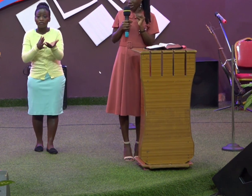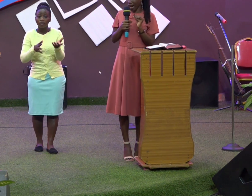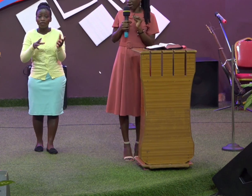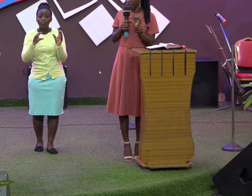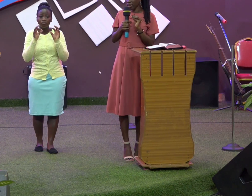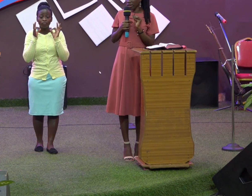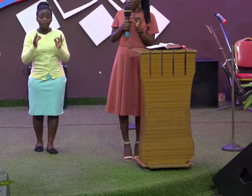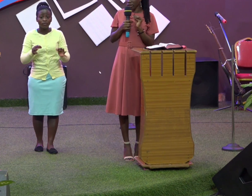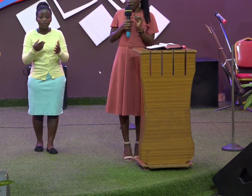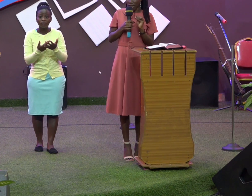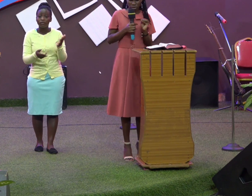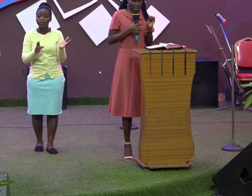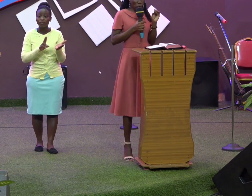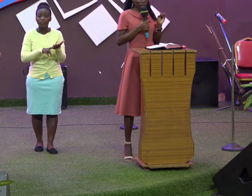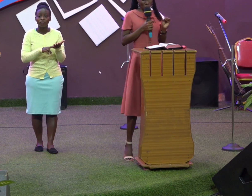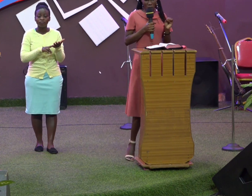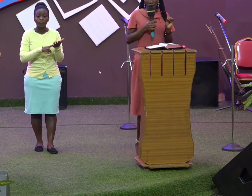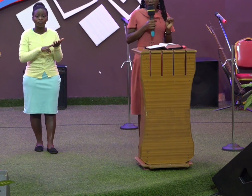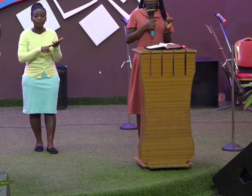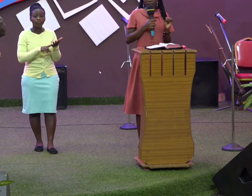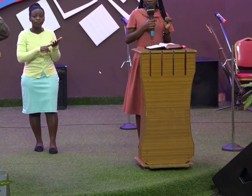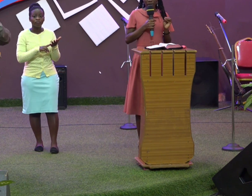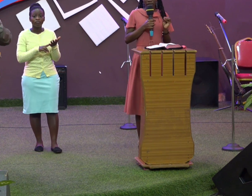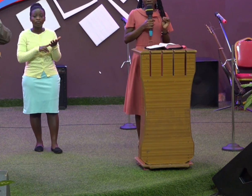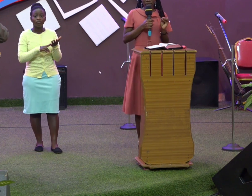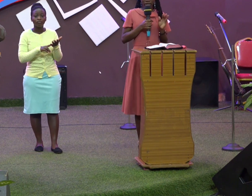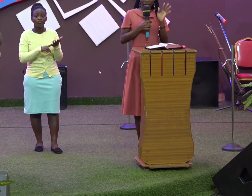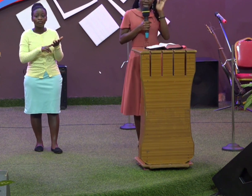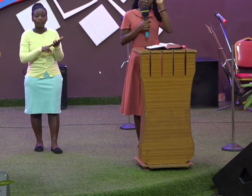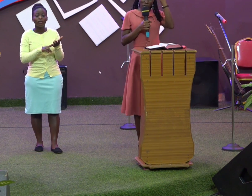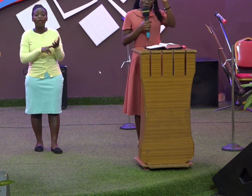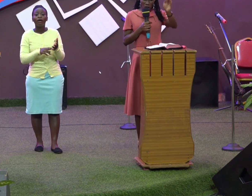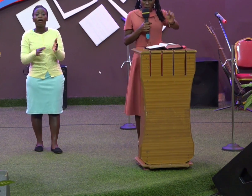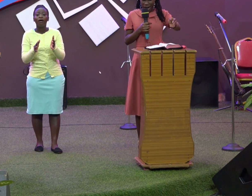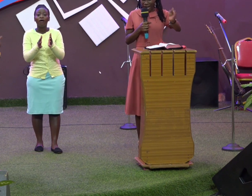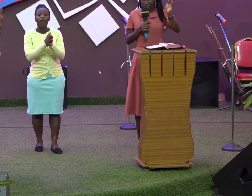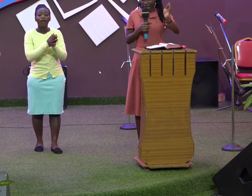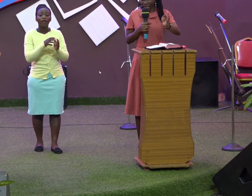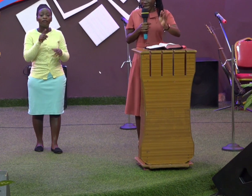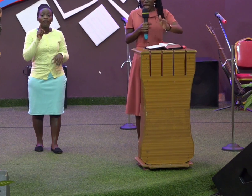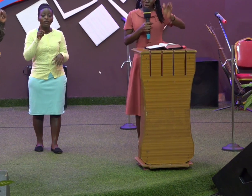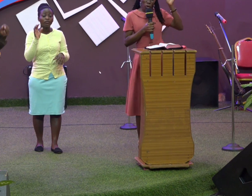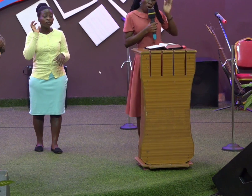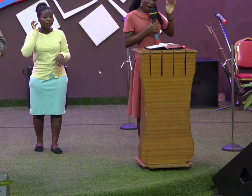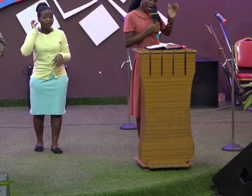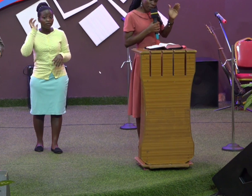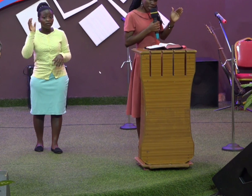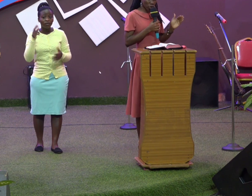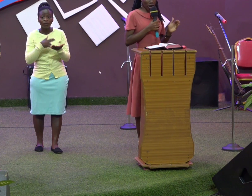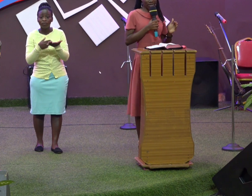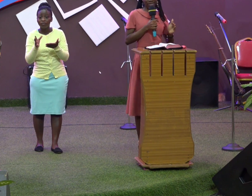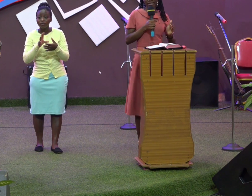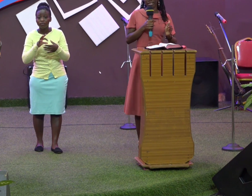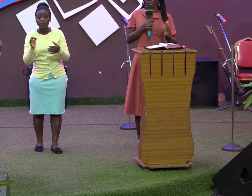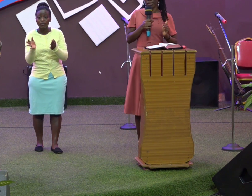the owner and you just want to walk. Then he tells you, go back and make it. You go back and put